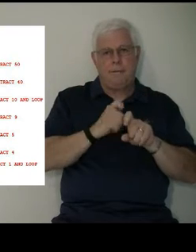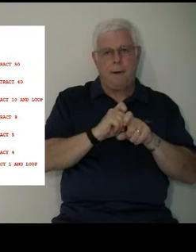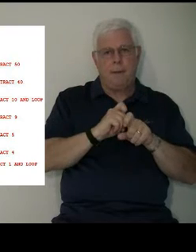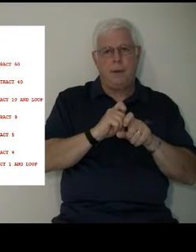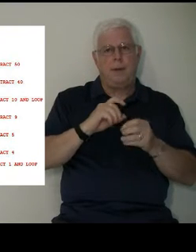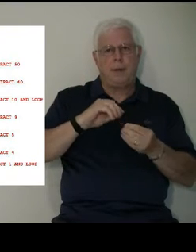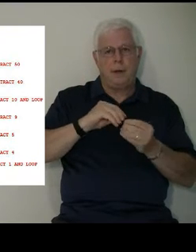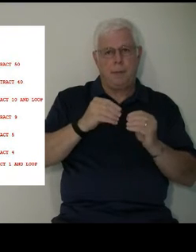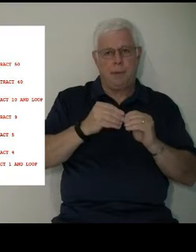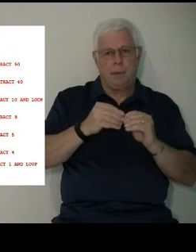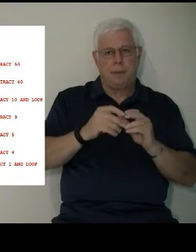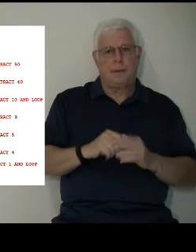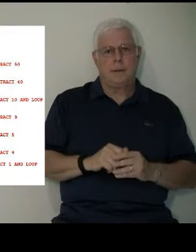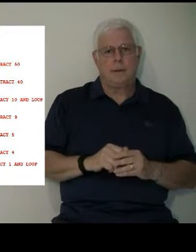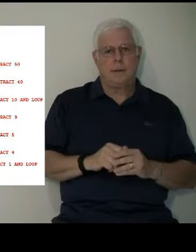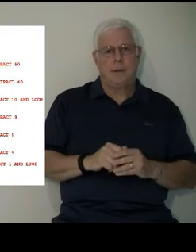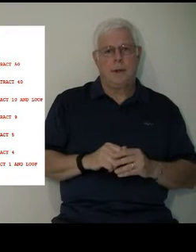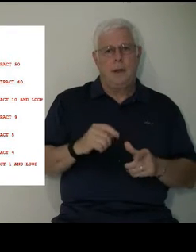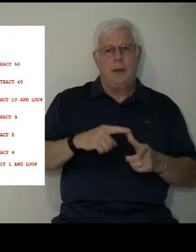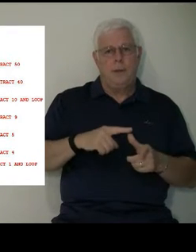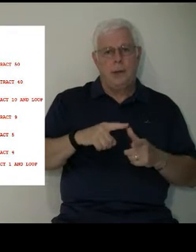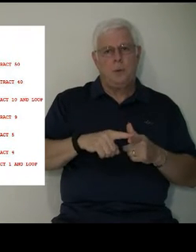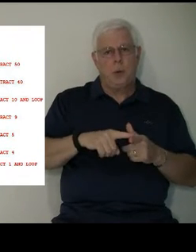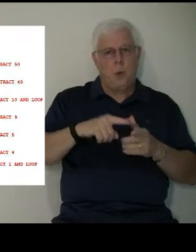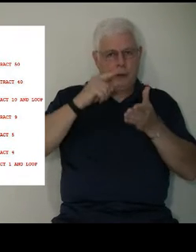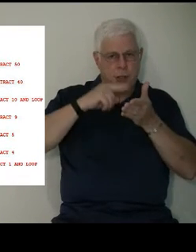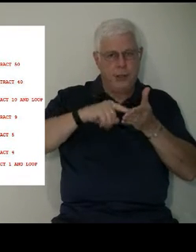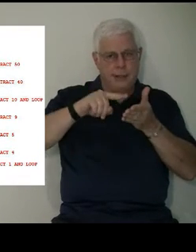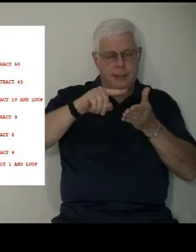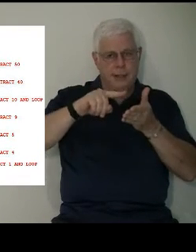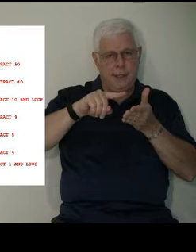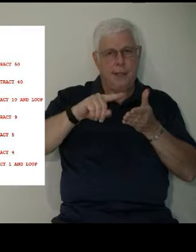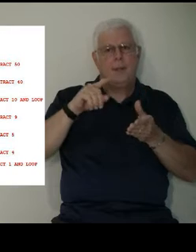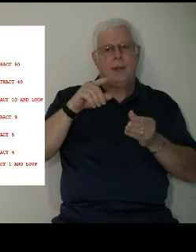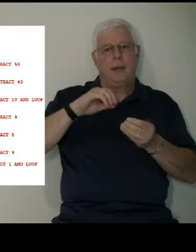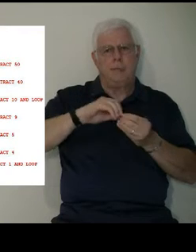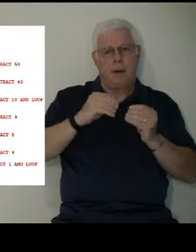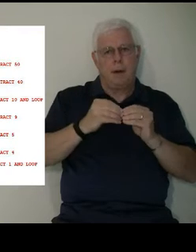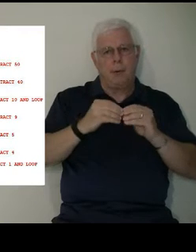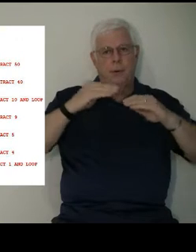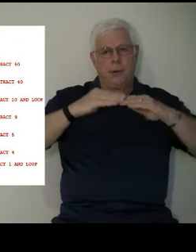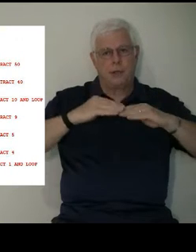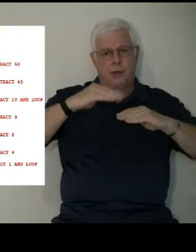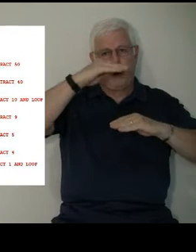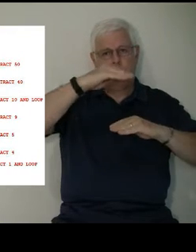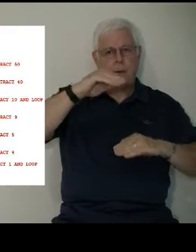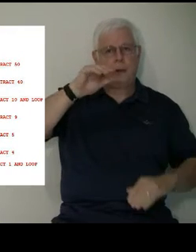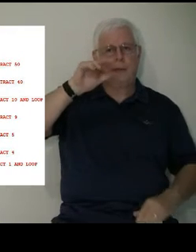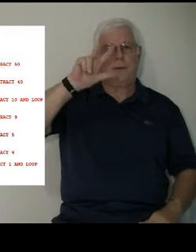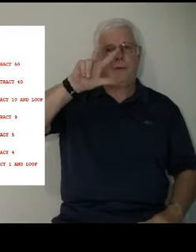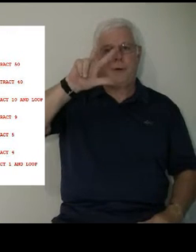from the number. Then we're going to check to see if the number is greater than